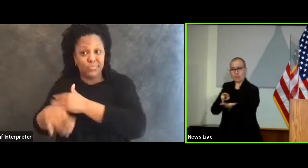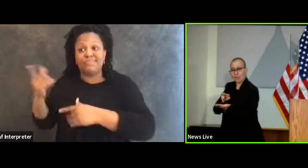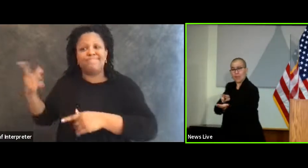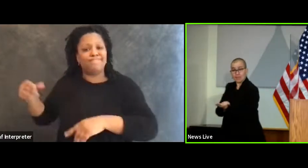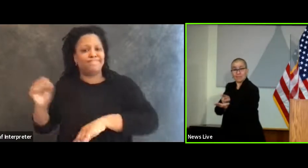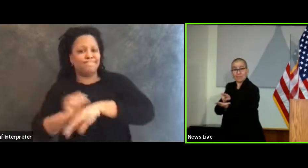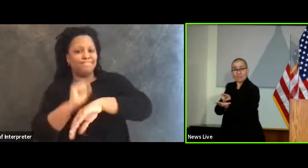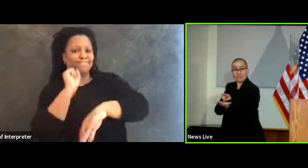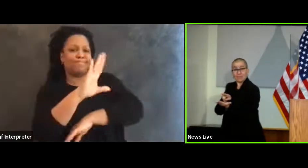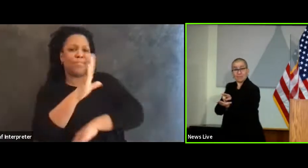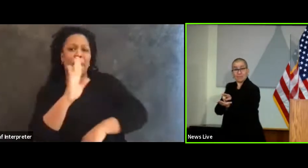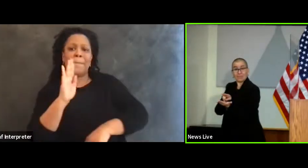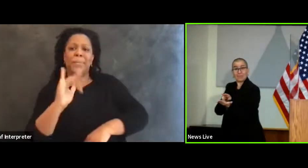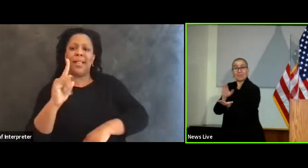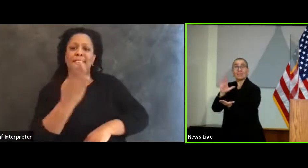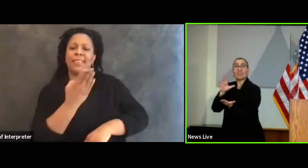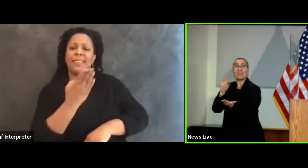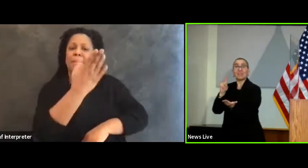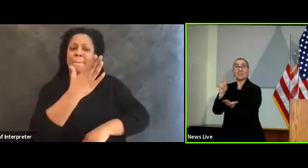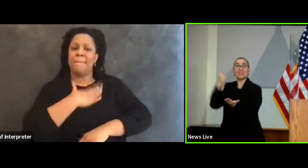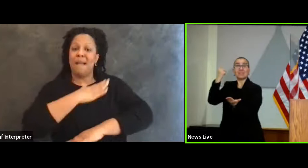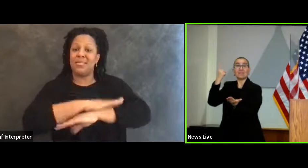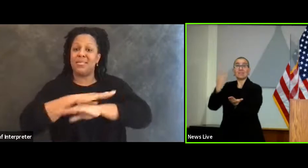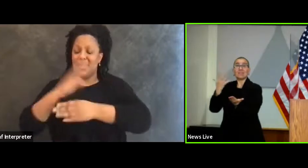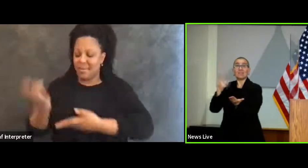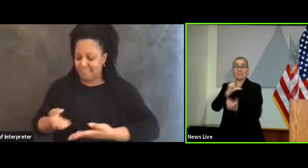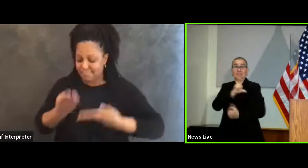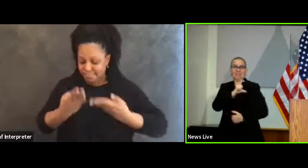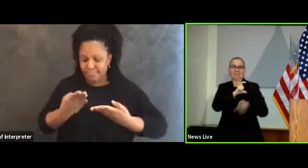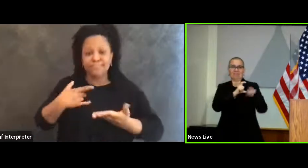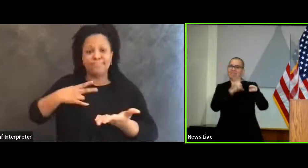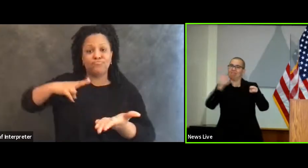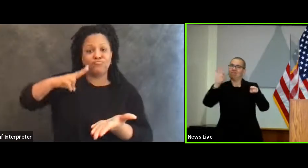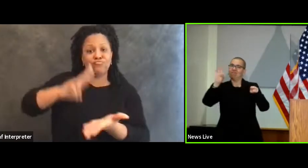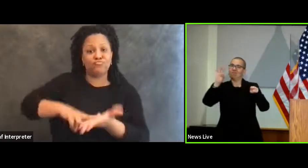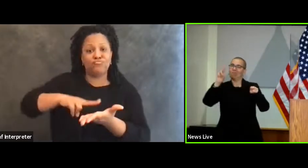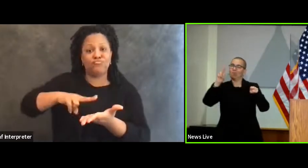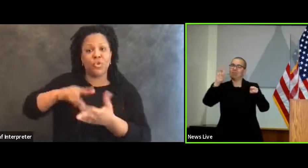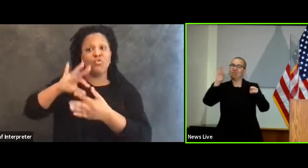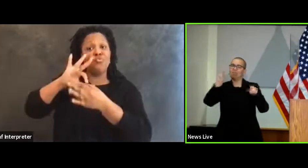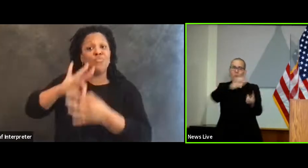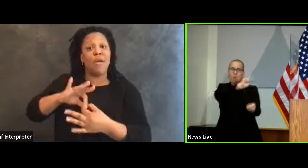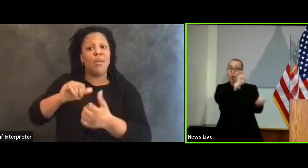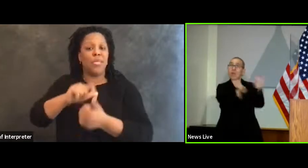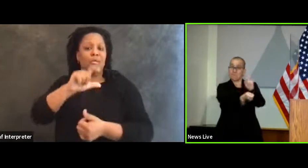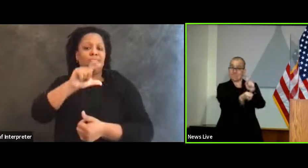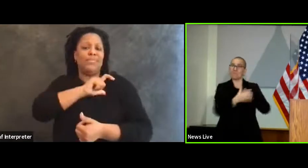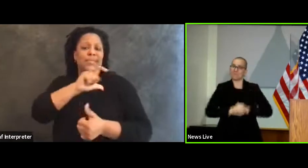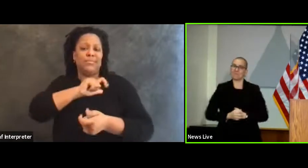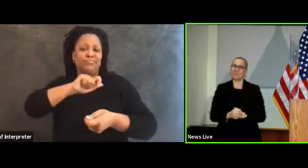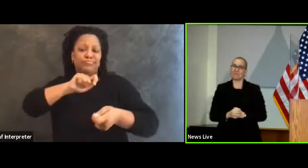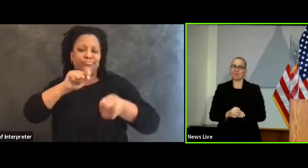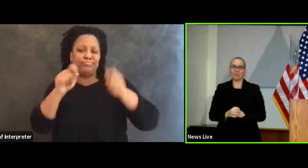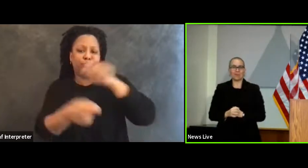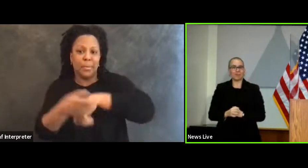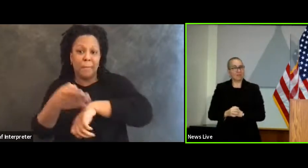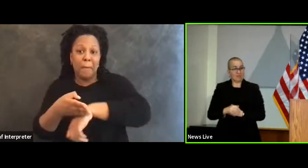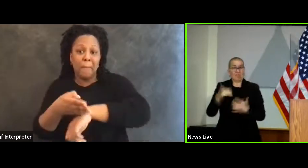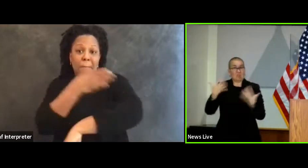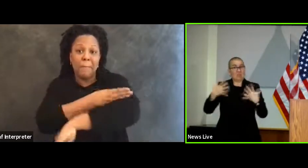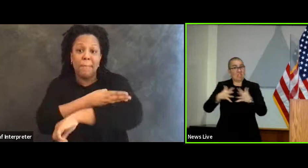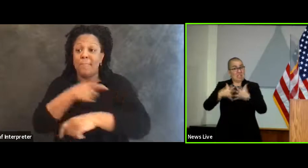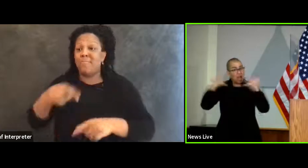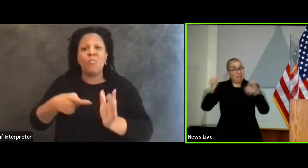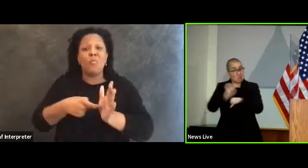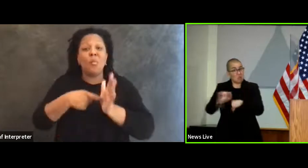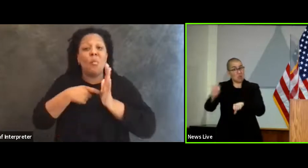and needed first steps around police reform. That took a lot of work. It showed what was possible. It